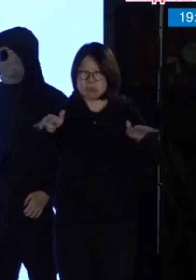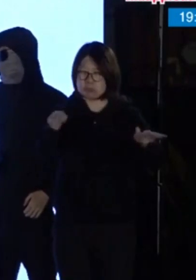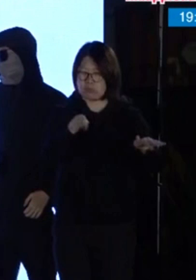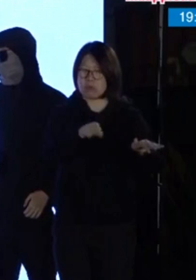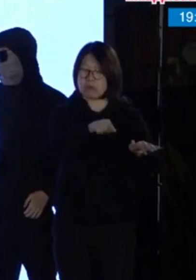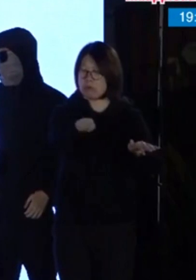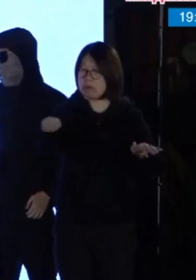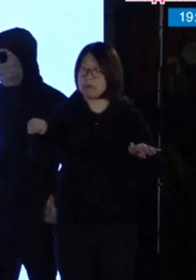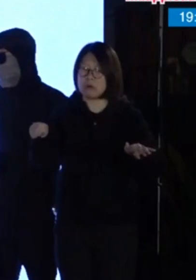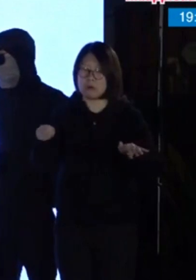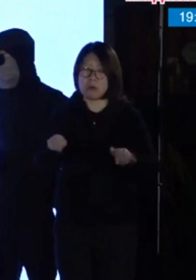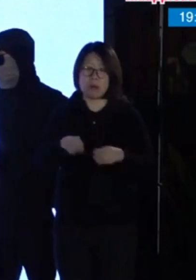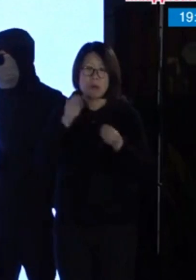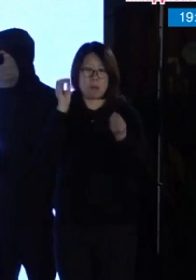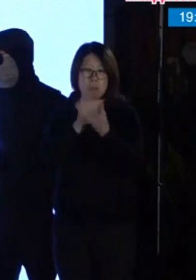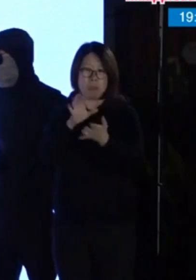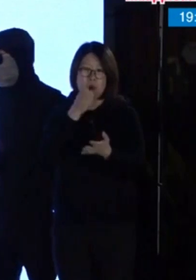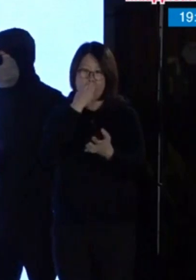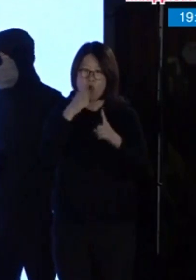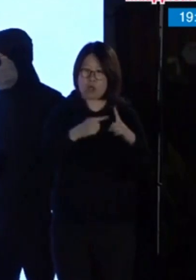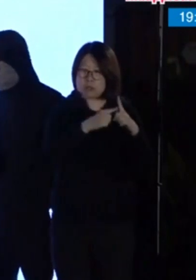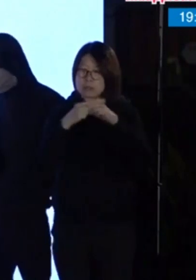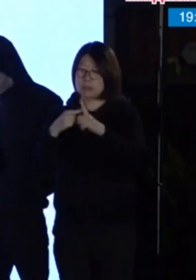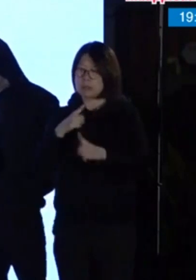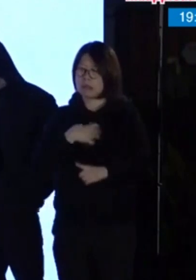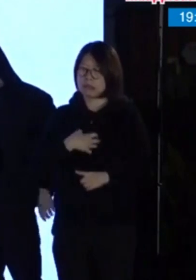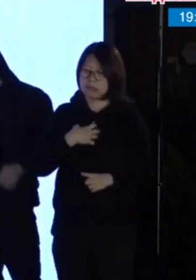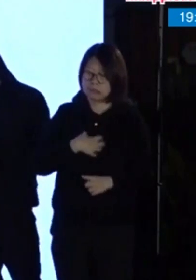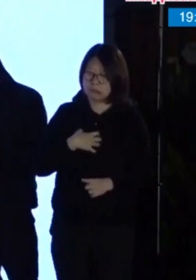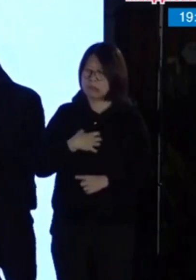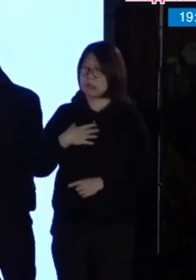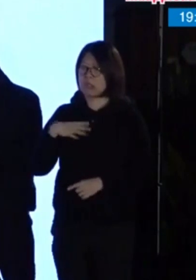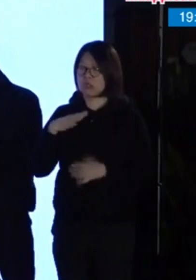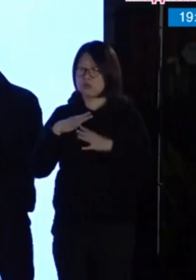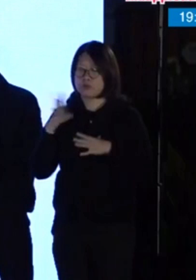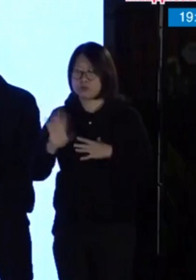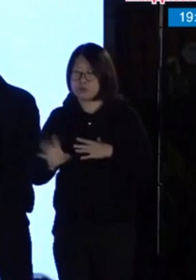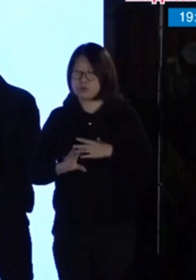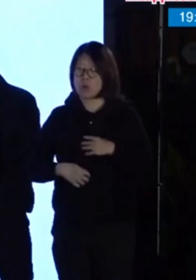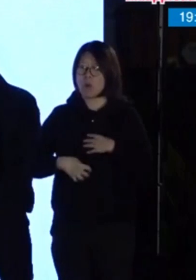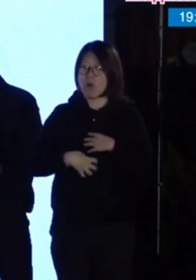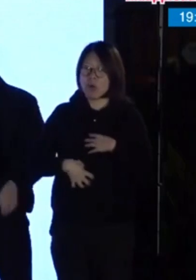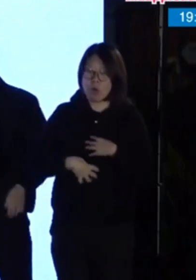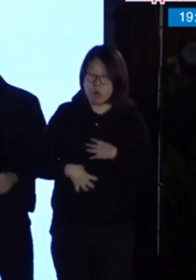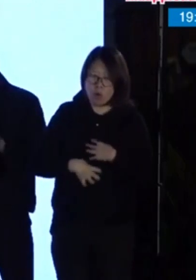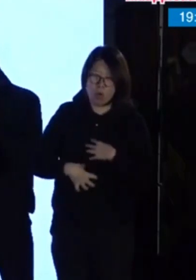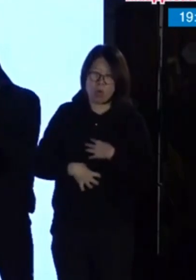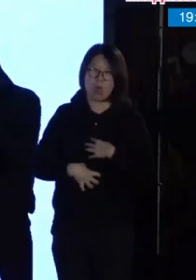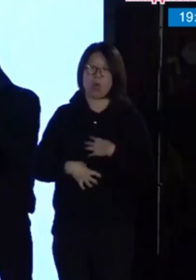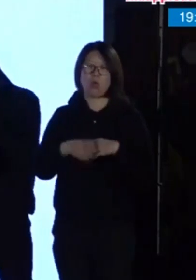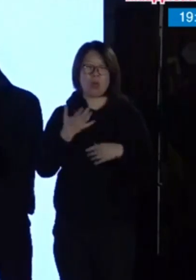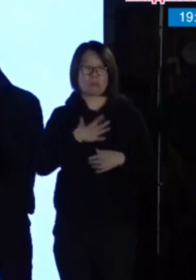sorts of conditions after exposure of tear gas, is responsible for an incalculable damage to the health of Hong